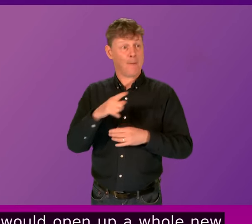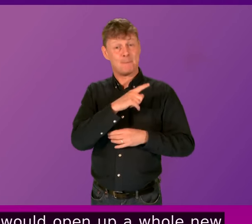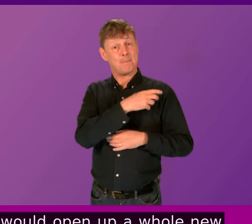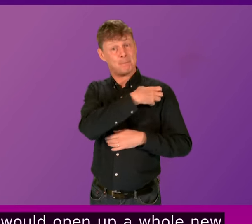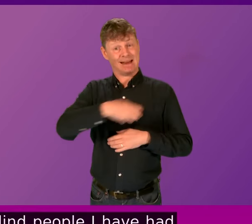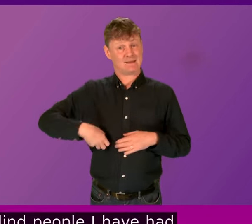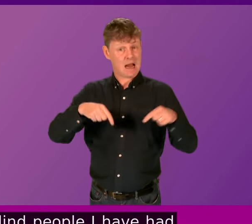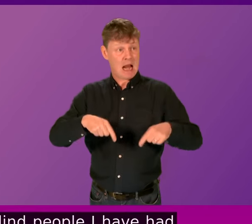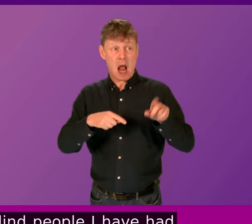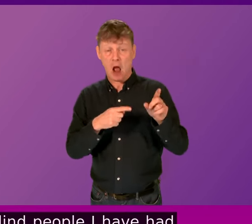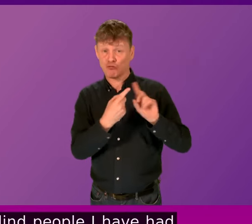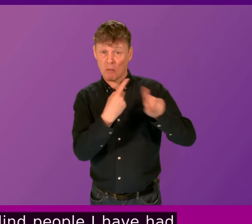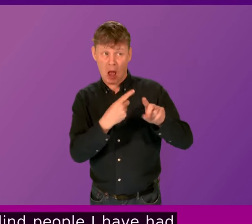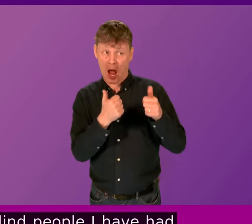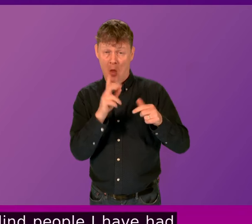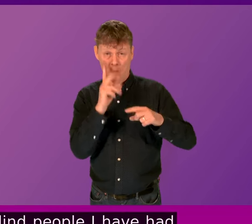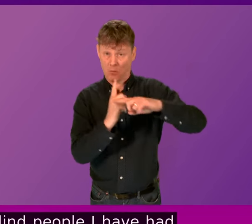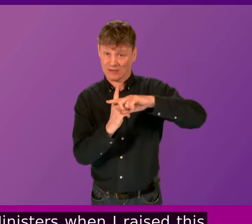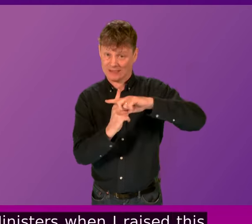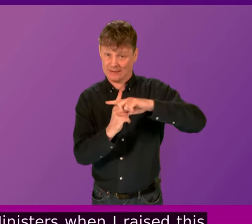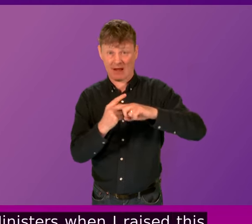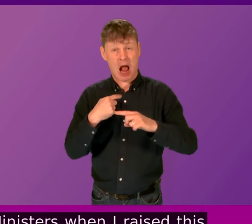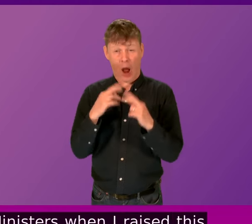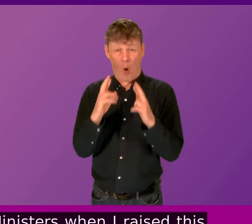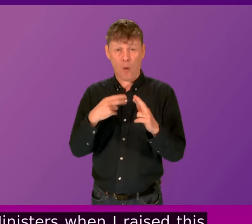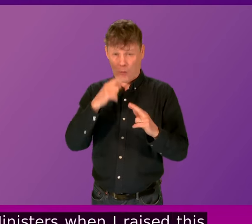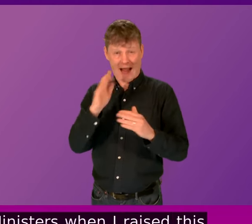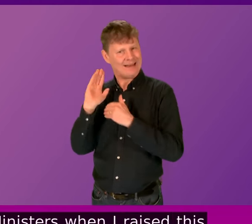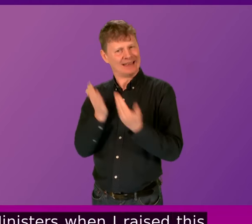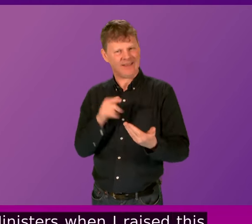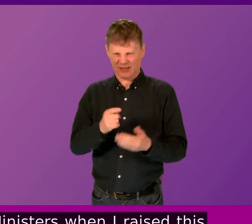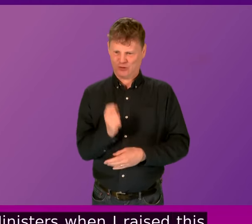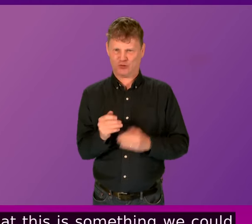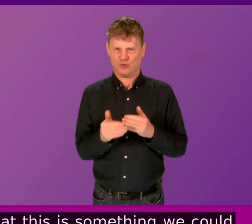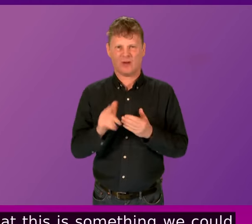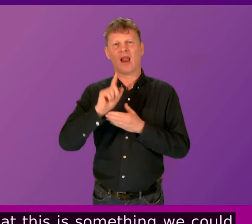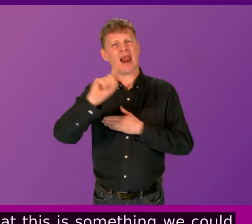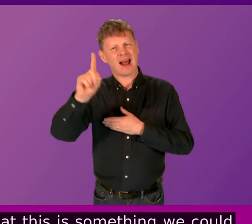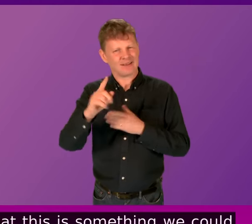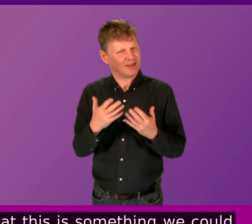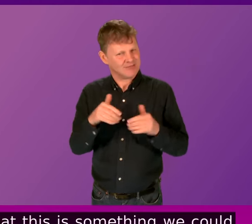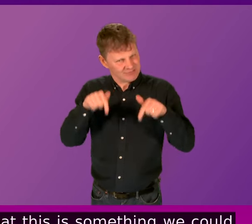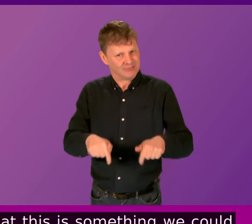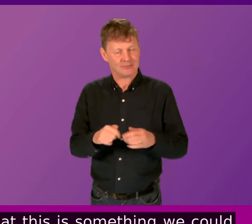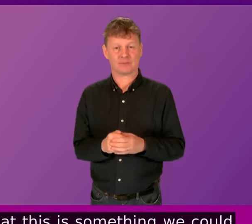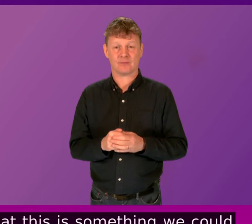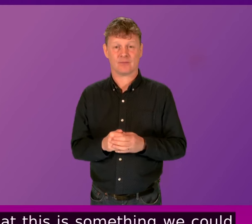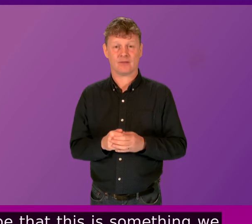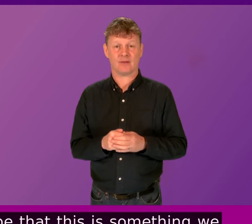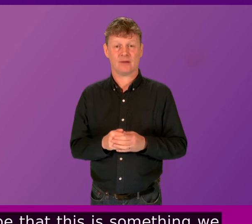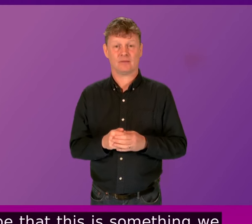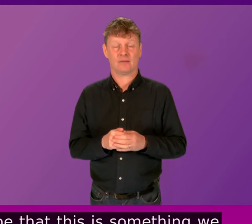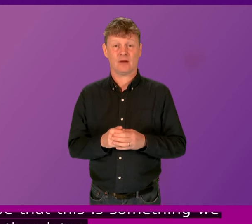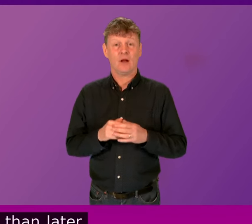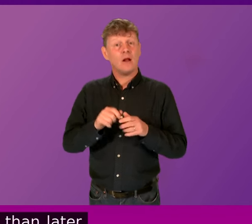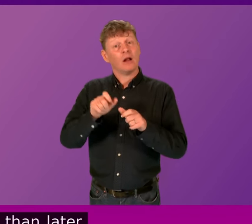raised this before, and I would hope that this is something we could deliver sooner rather than later. People that have already opened up a